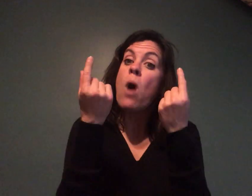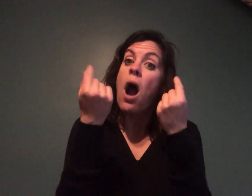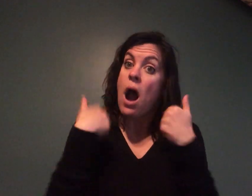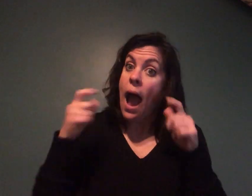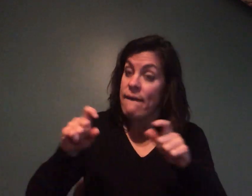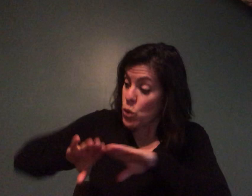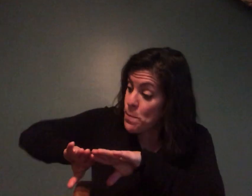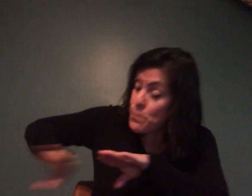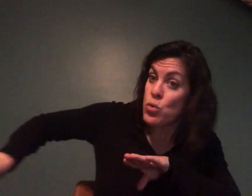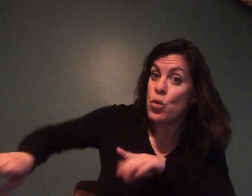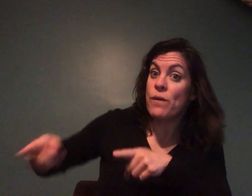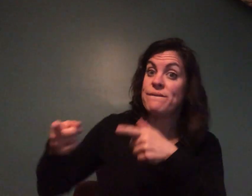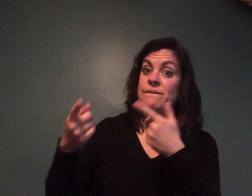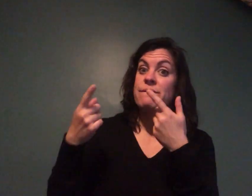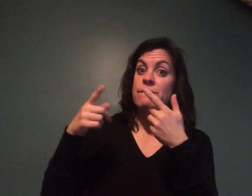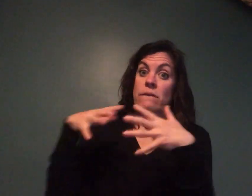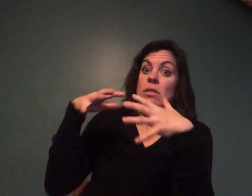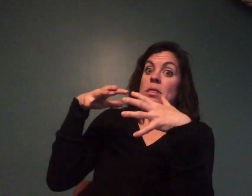What is it, Megan?